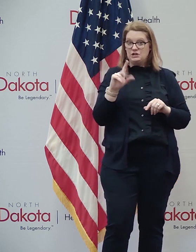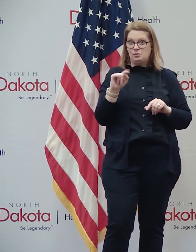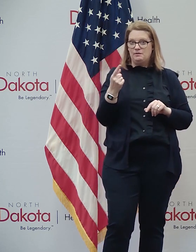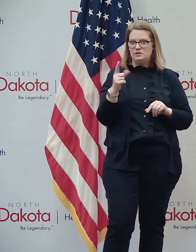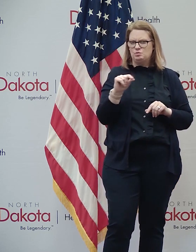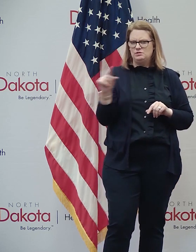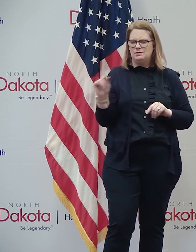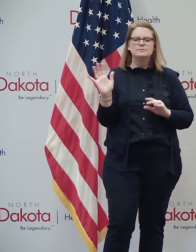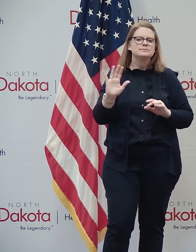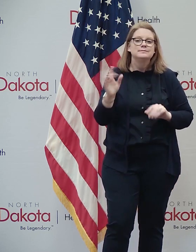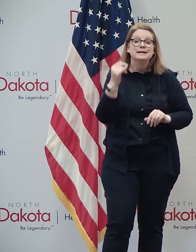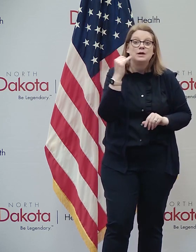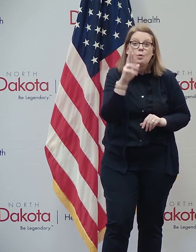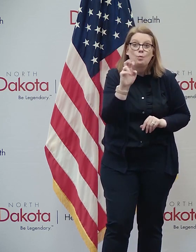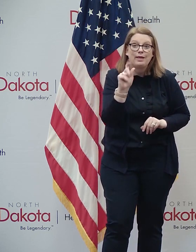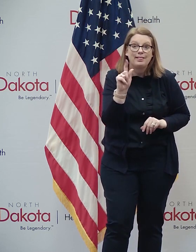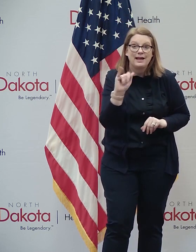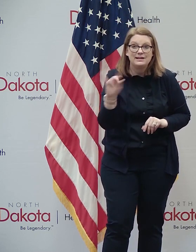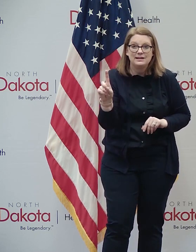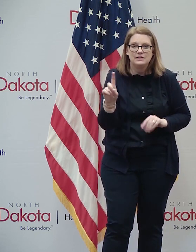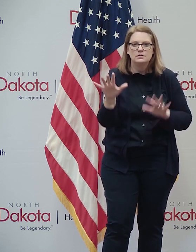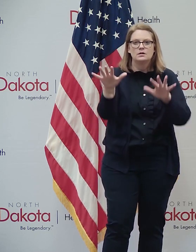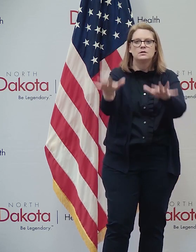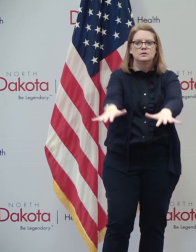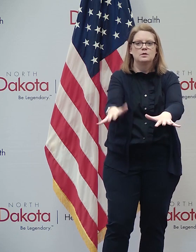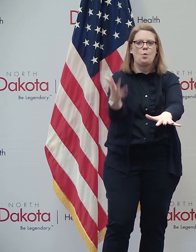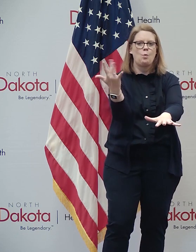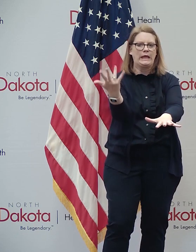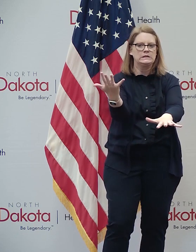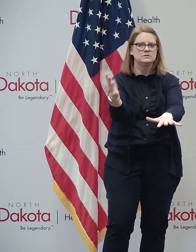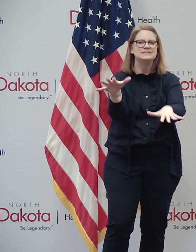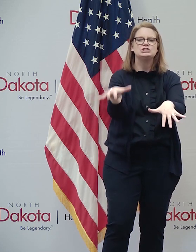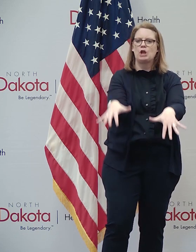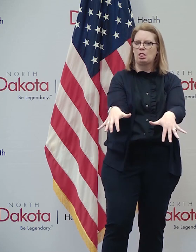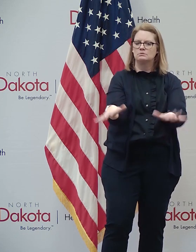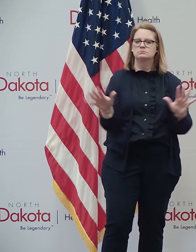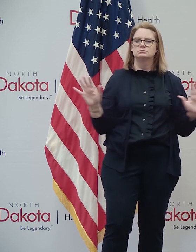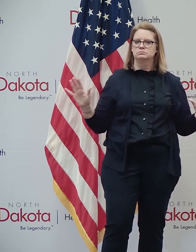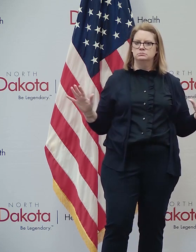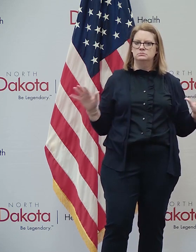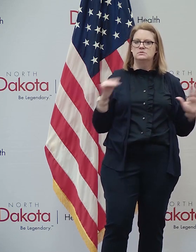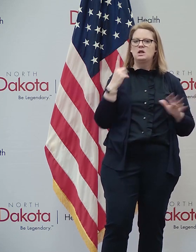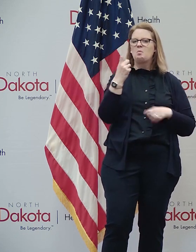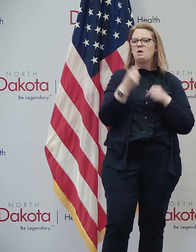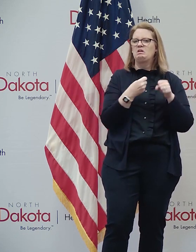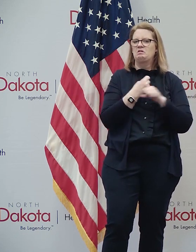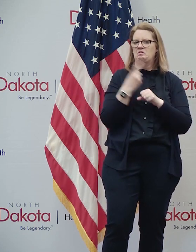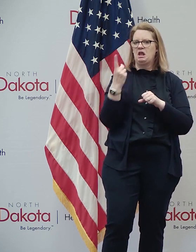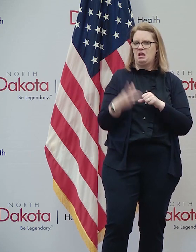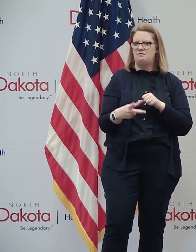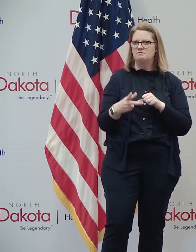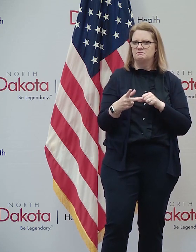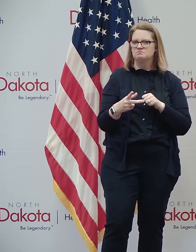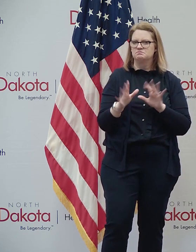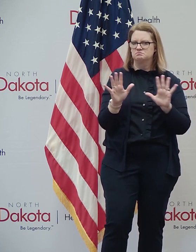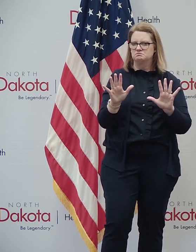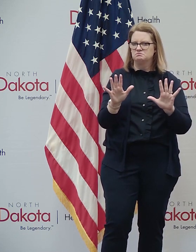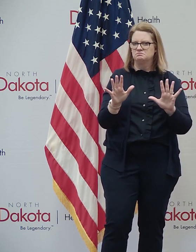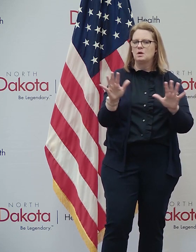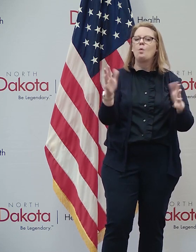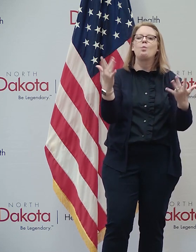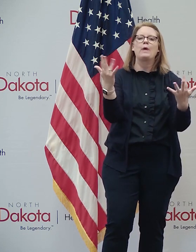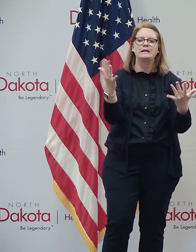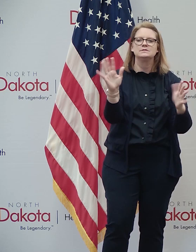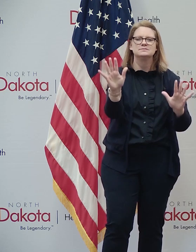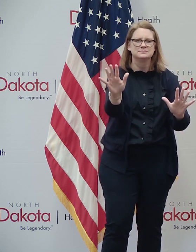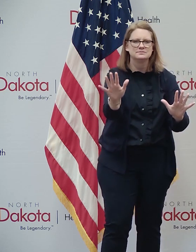don't have a Real ID, you can just chill because you've got a year and a half to get that taken care of, and